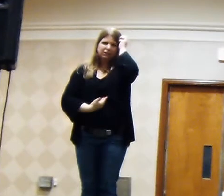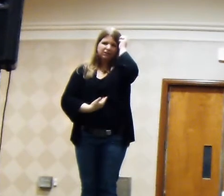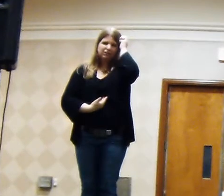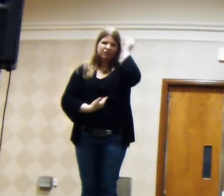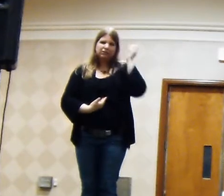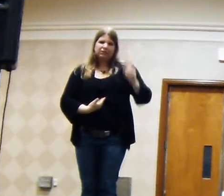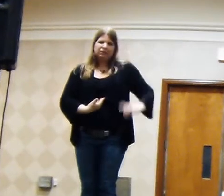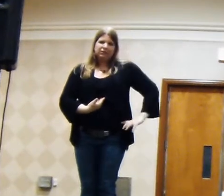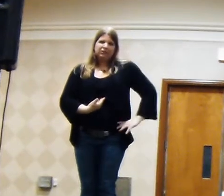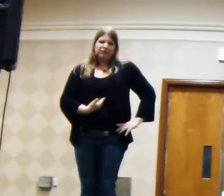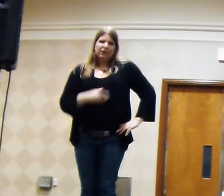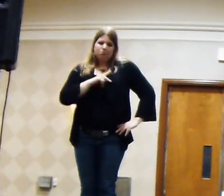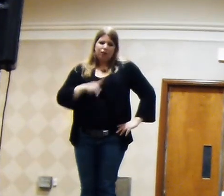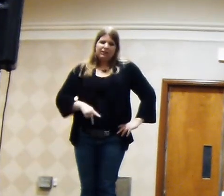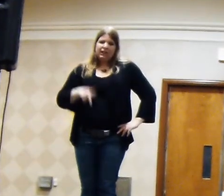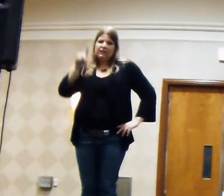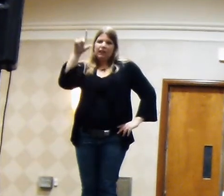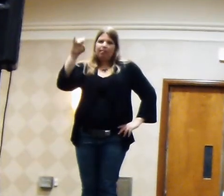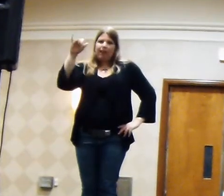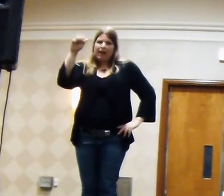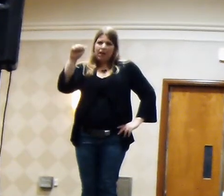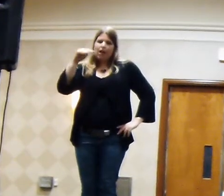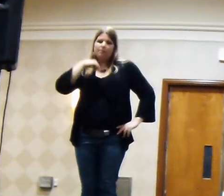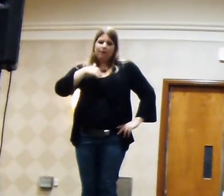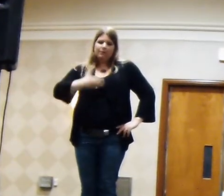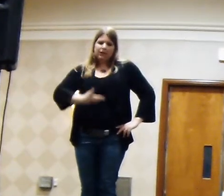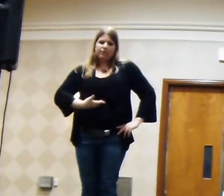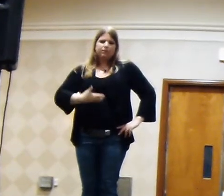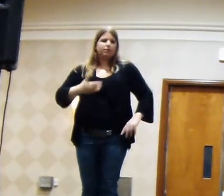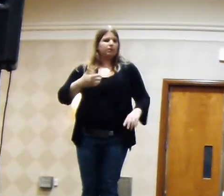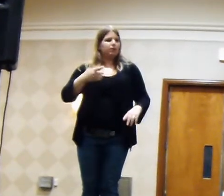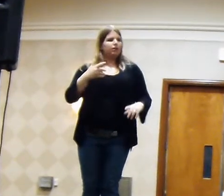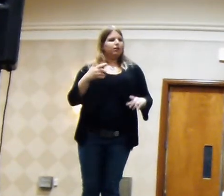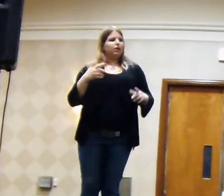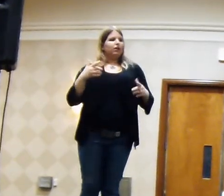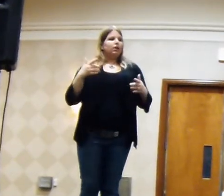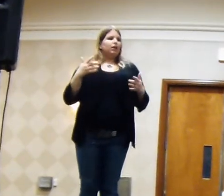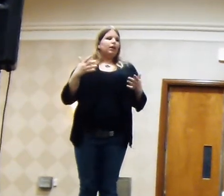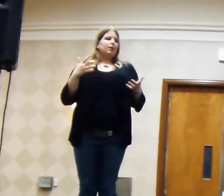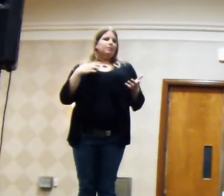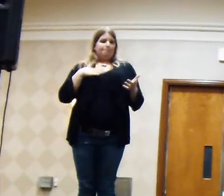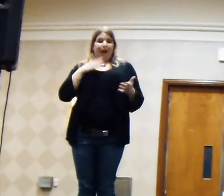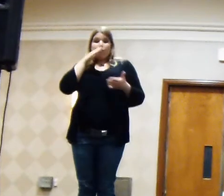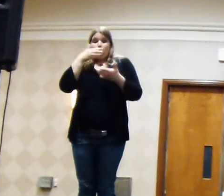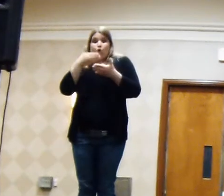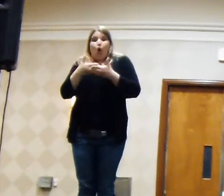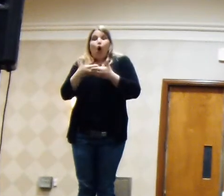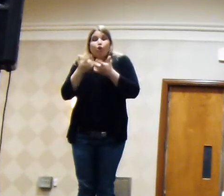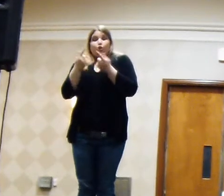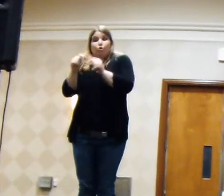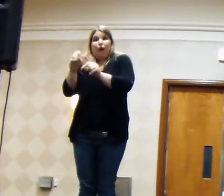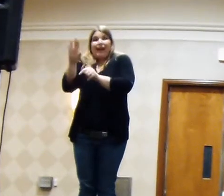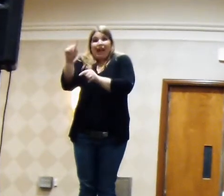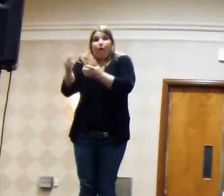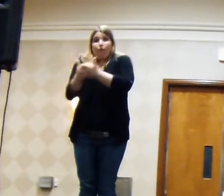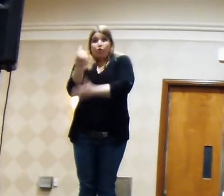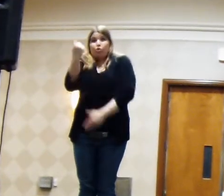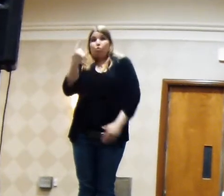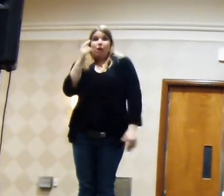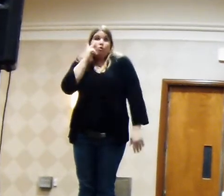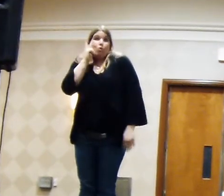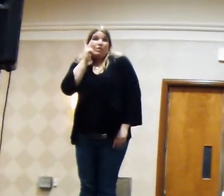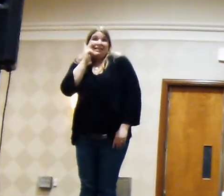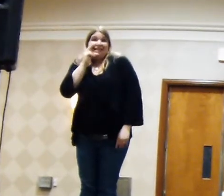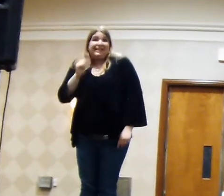But I do know my daughter just auditioned for the new one. Yeah, I don't know what part, they don't tell her, but she just auditioned for it.